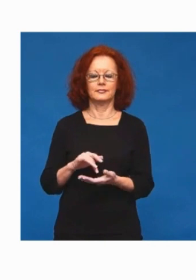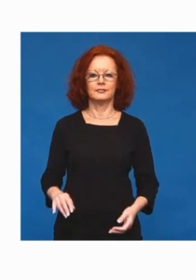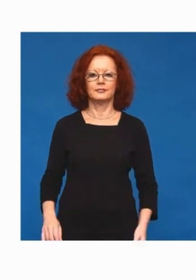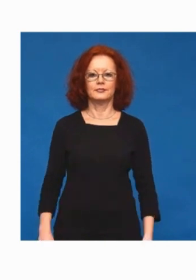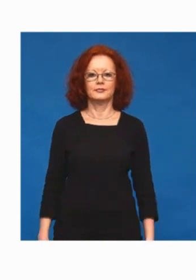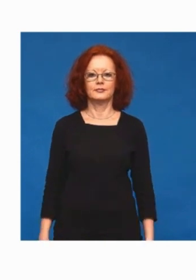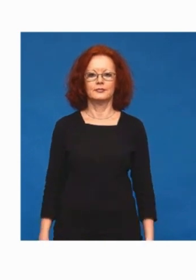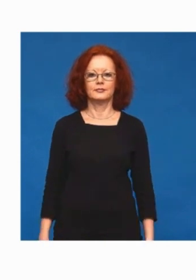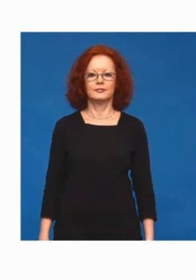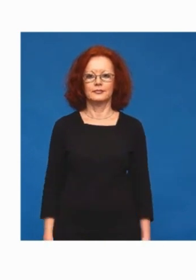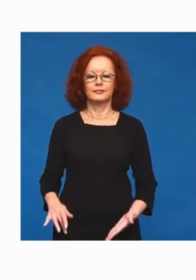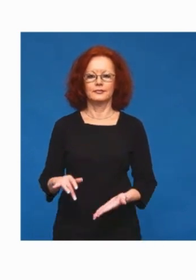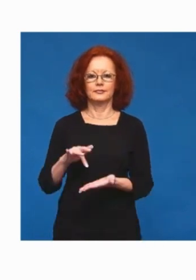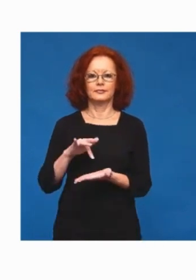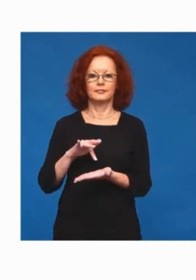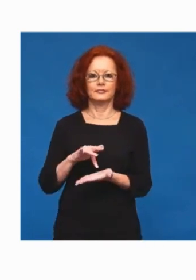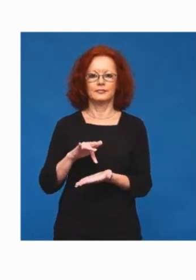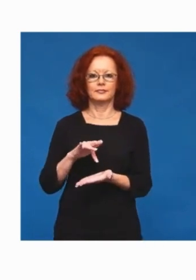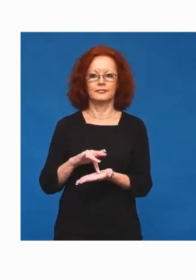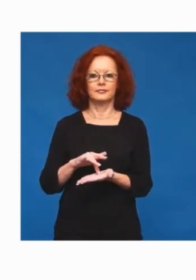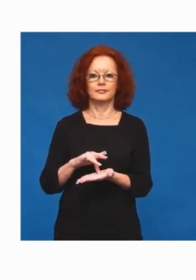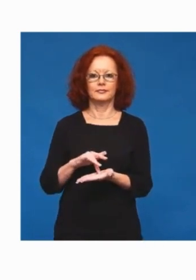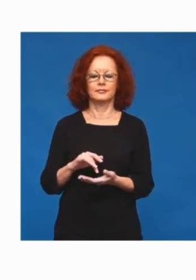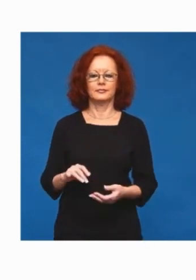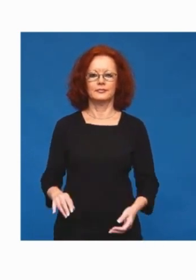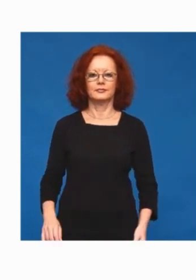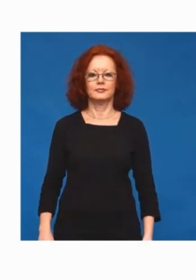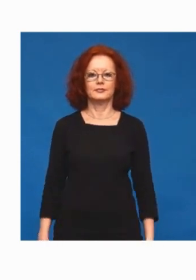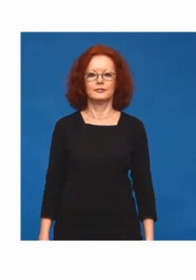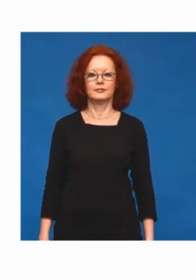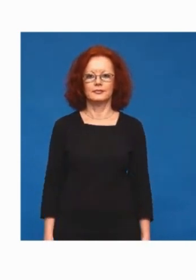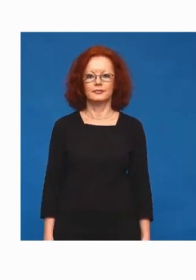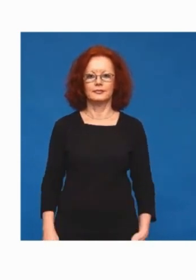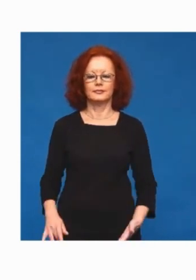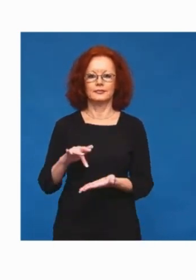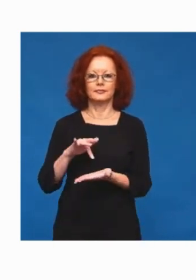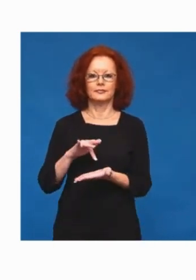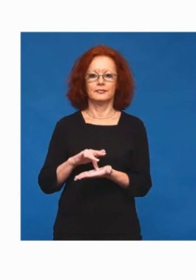learn from wrong or non-existing keypoint locations, as we can see here.